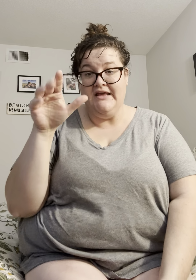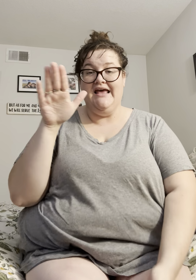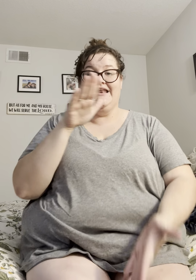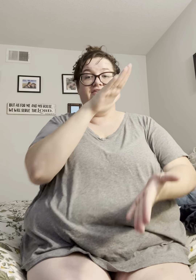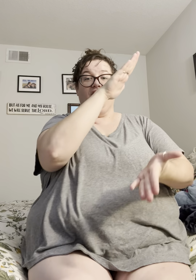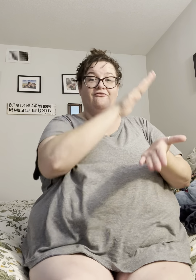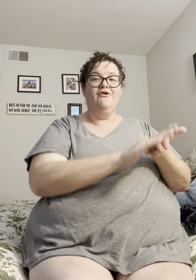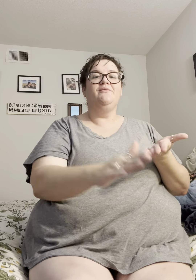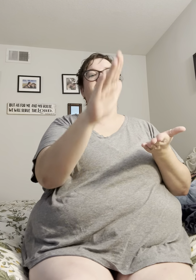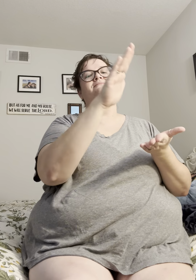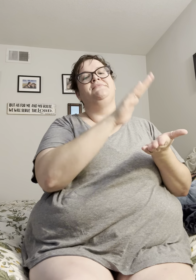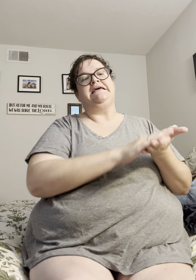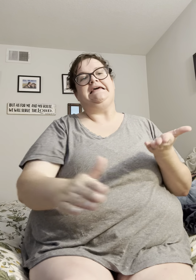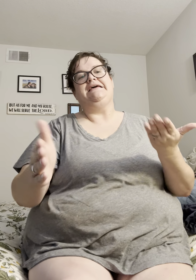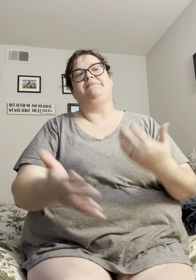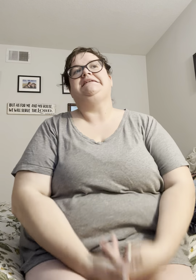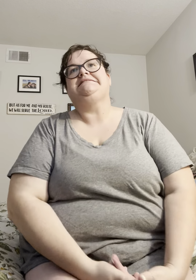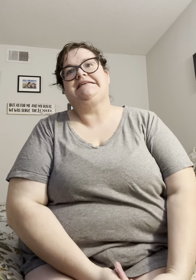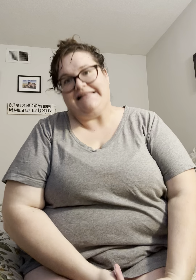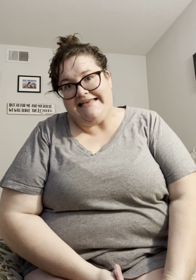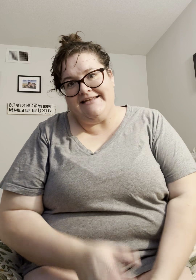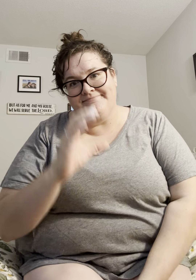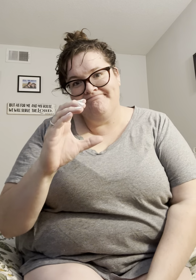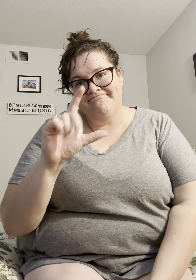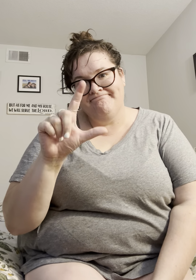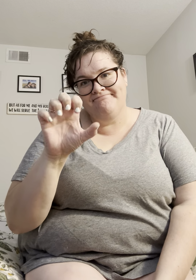And if I go forward, it means clean.